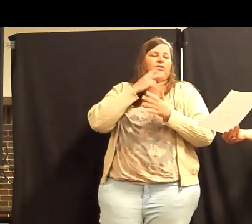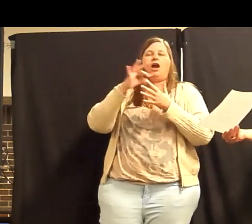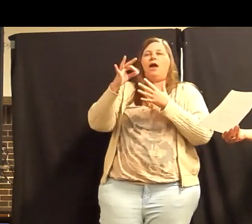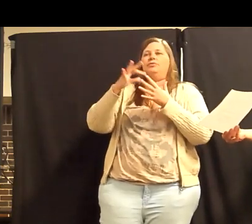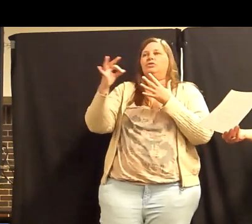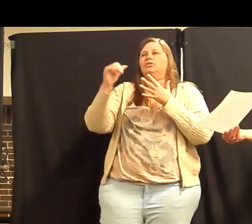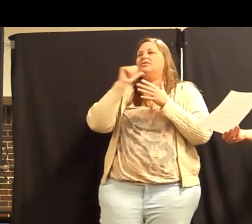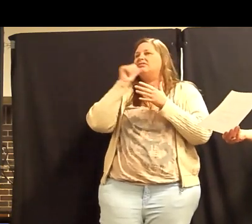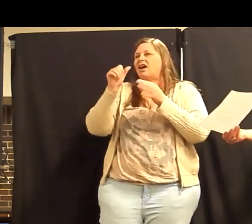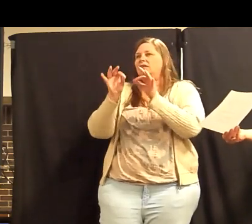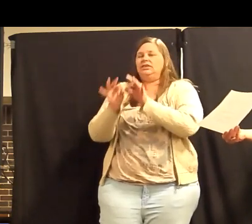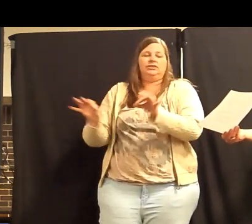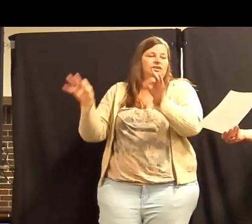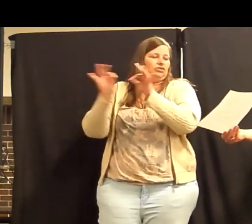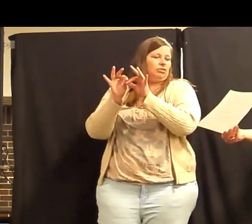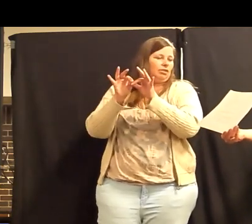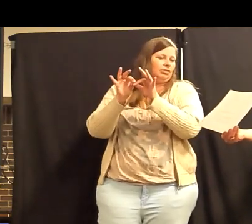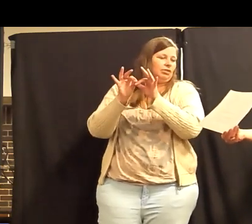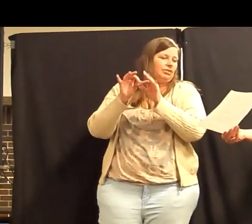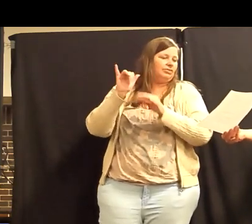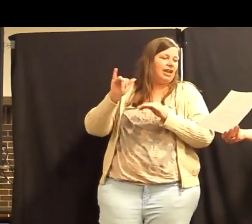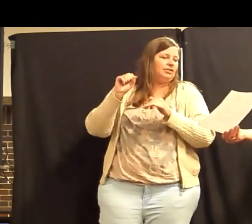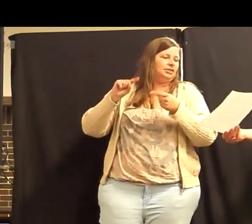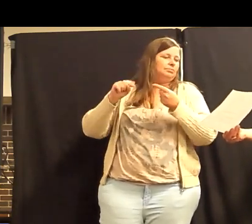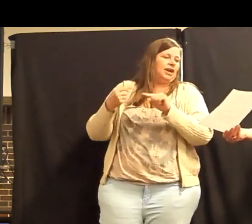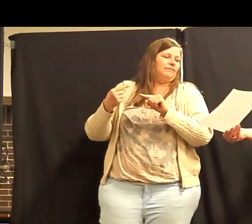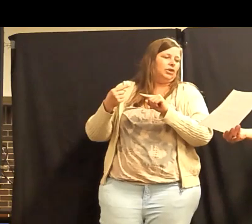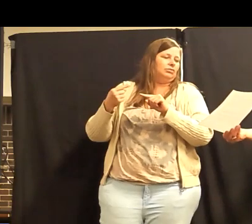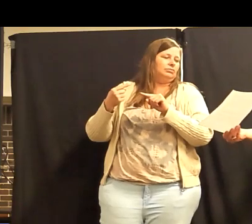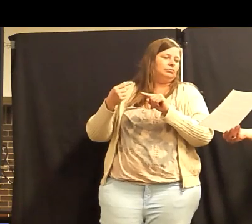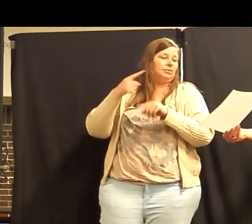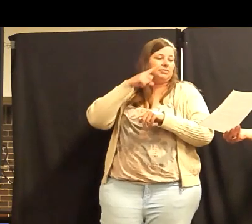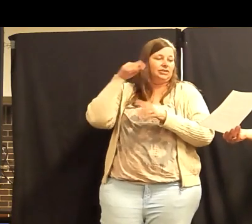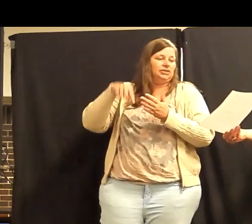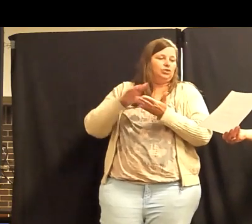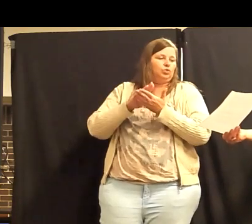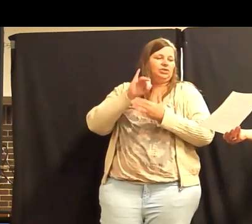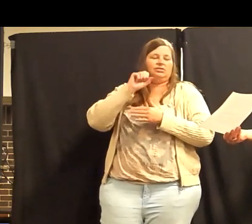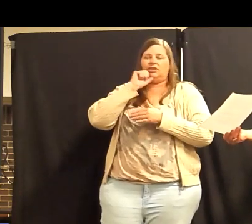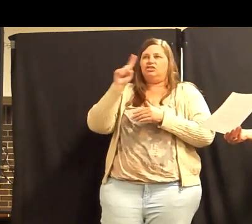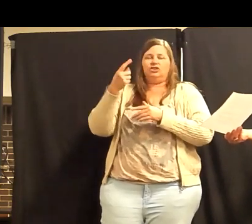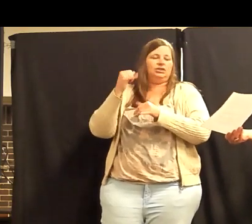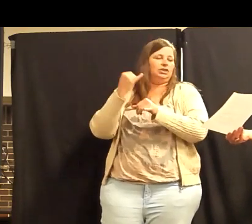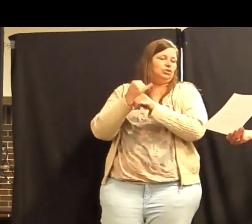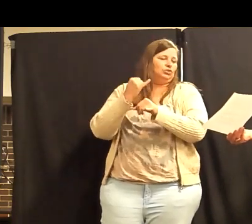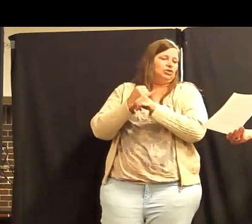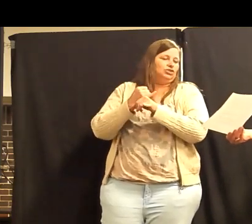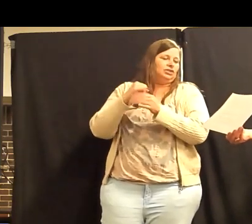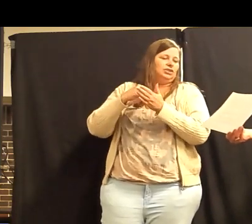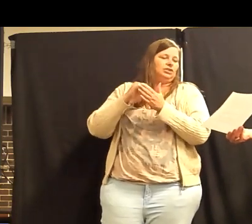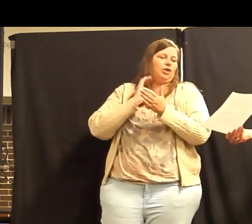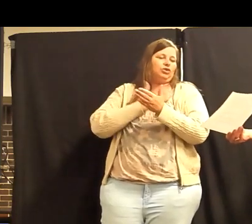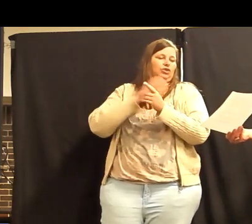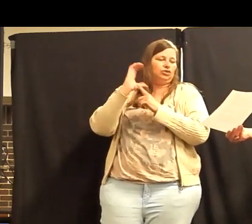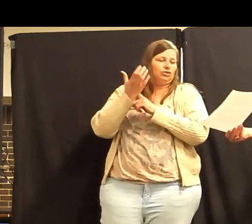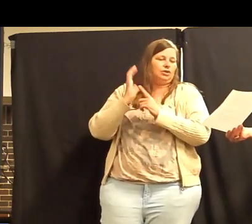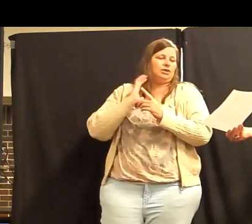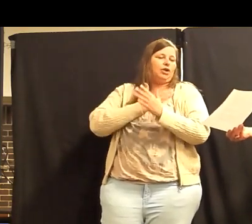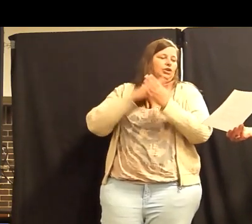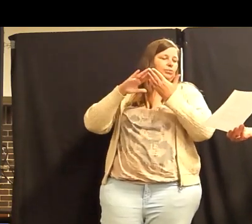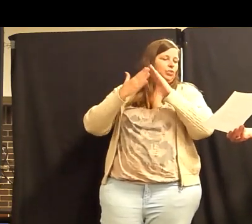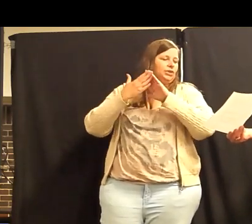dismissed and our voices seem optional rather than essential. This school